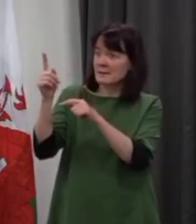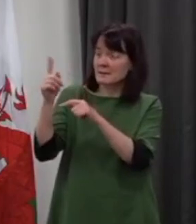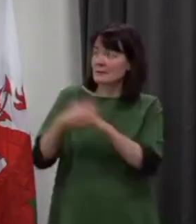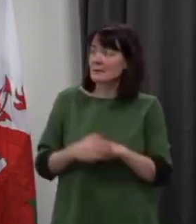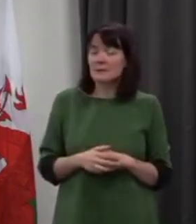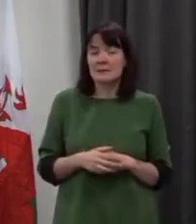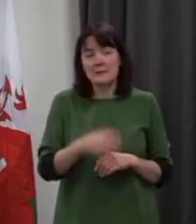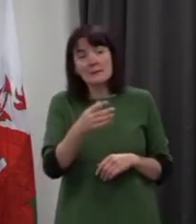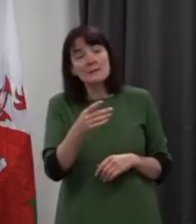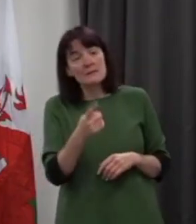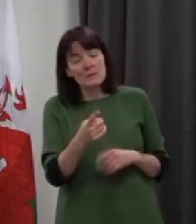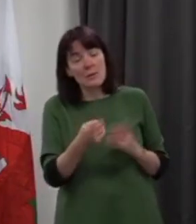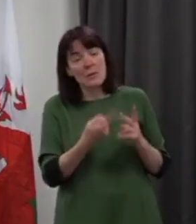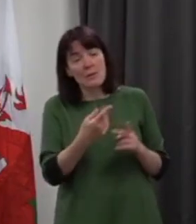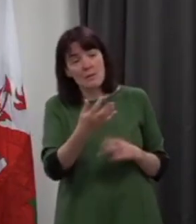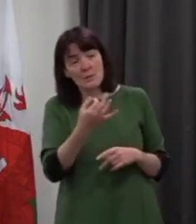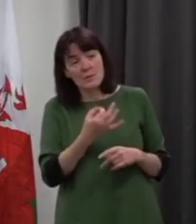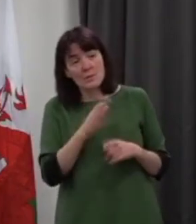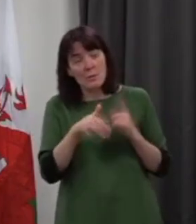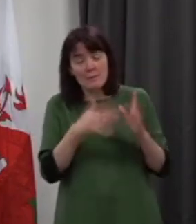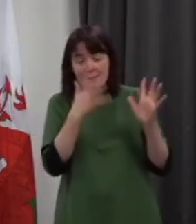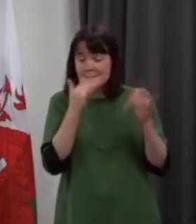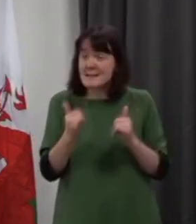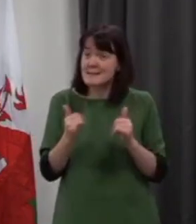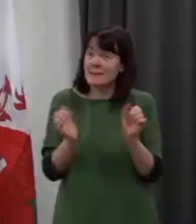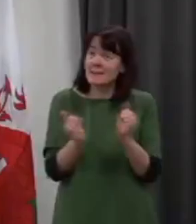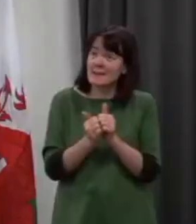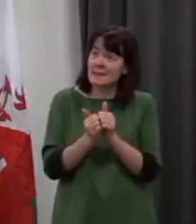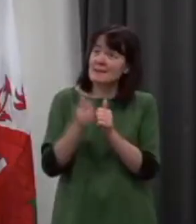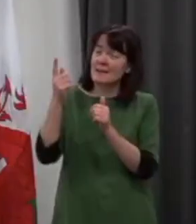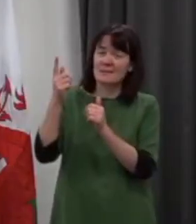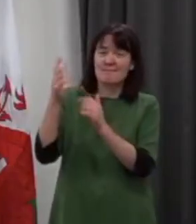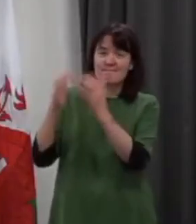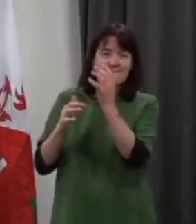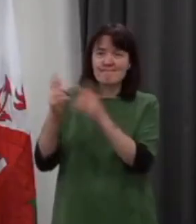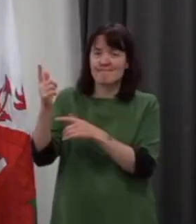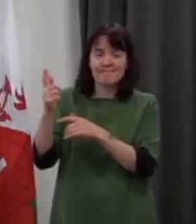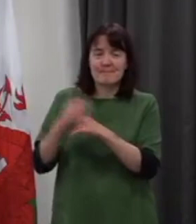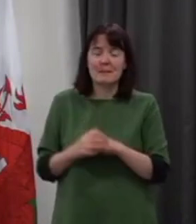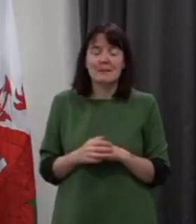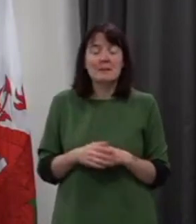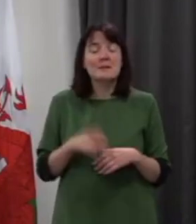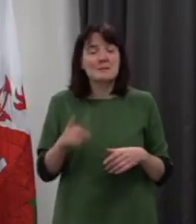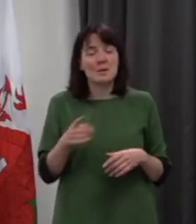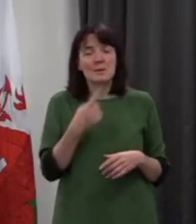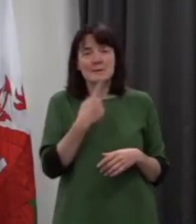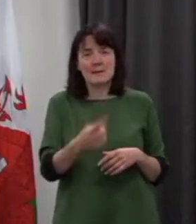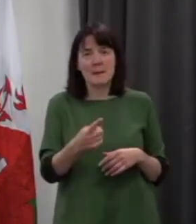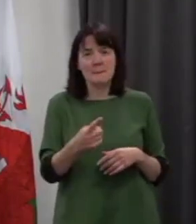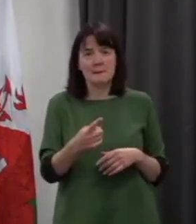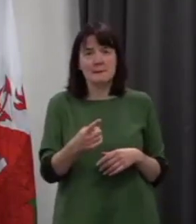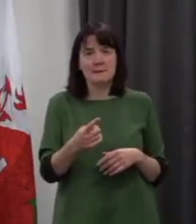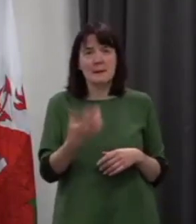question about the testing deal that hasn't gone through. And yes, the statement that I made on Saturday week was about